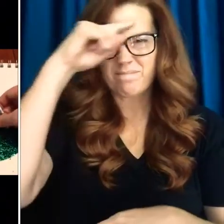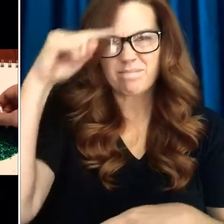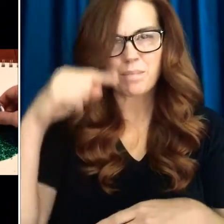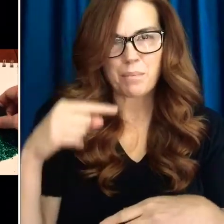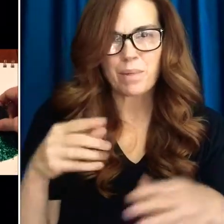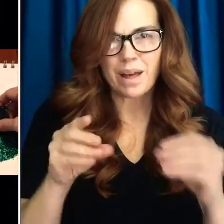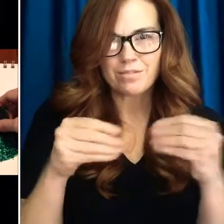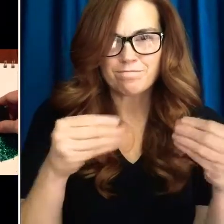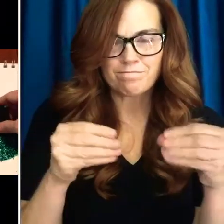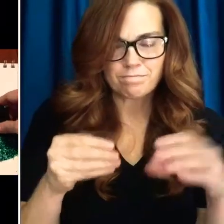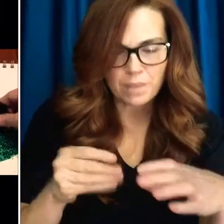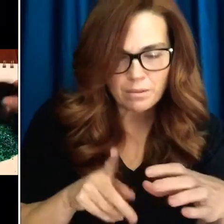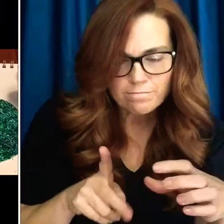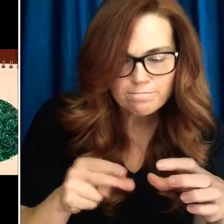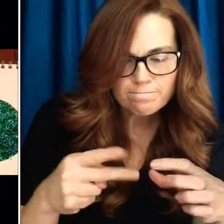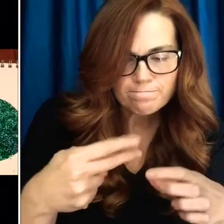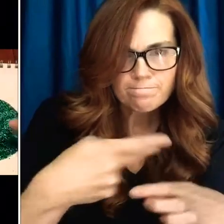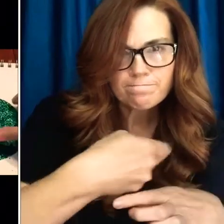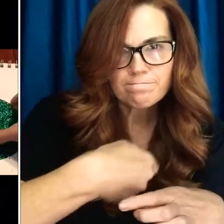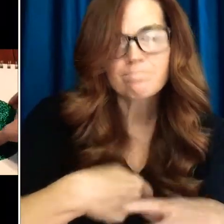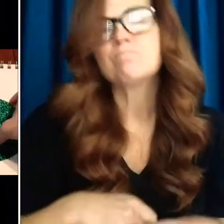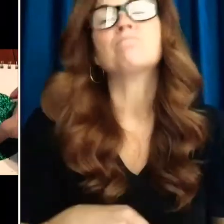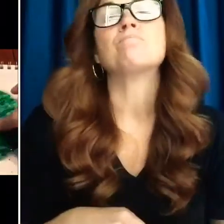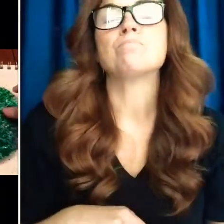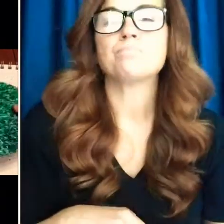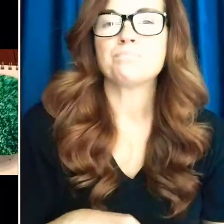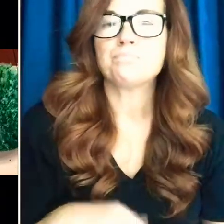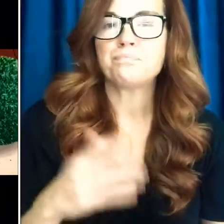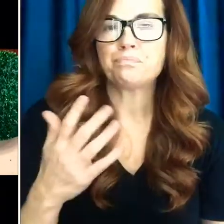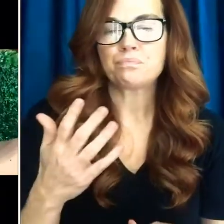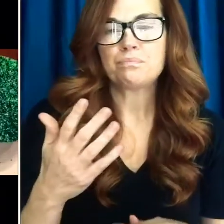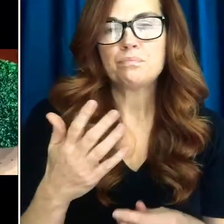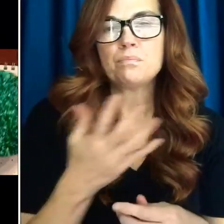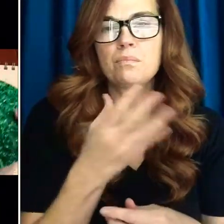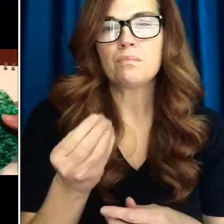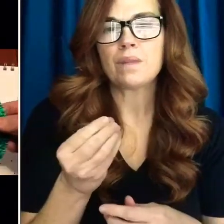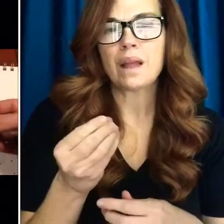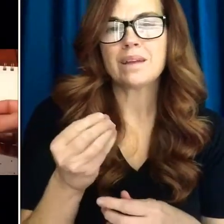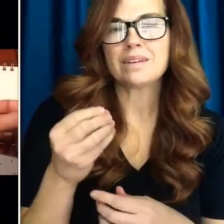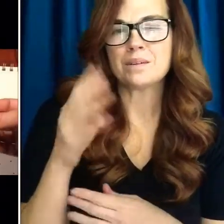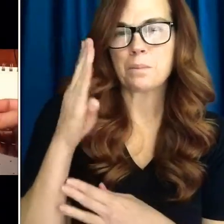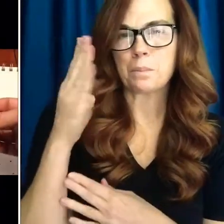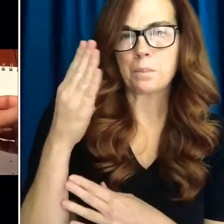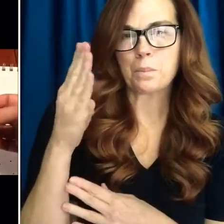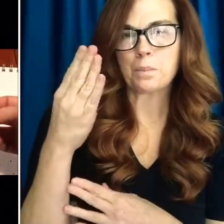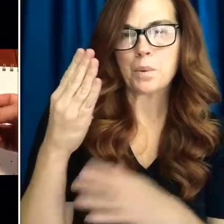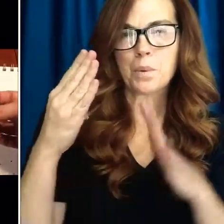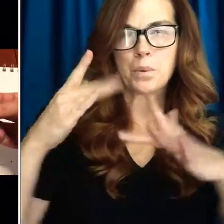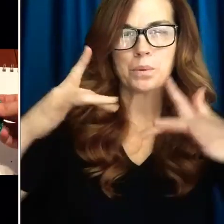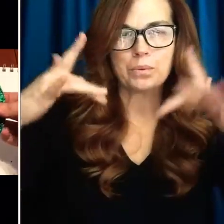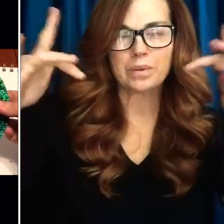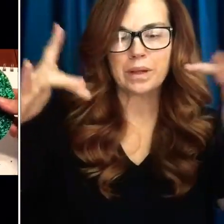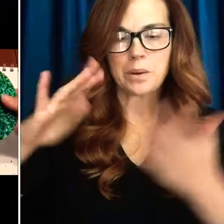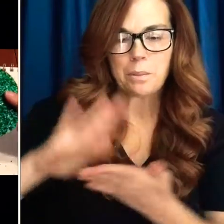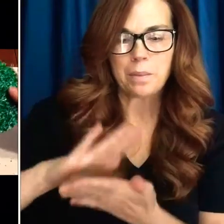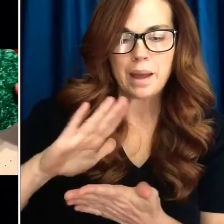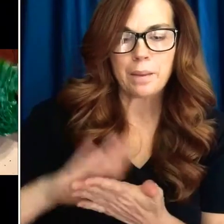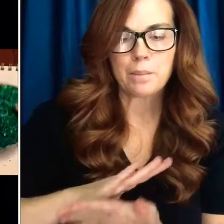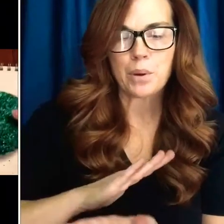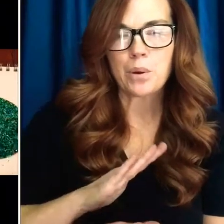from further away it reads as being round. This was some craft paper from one of my daughter's